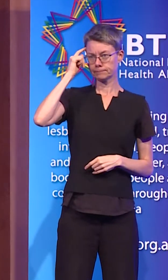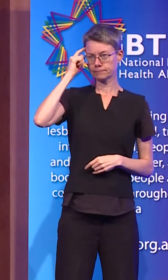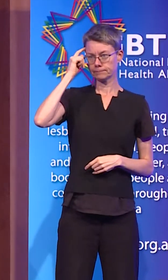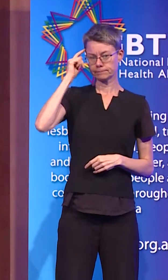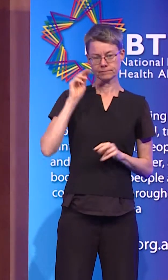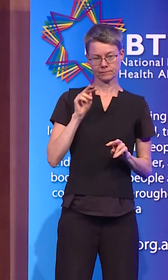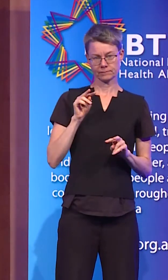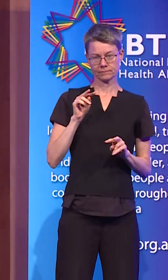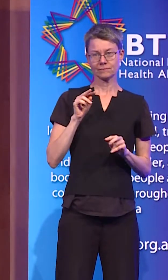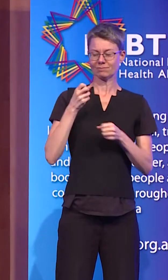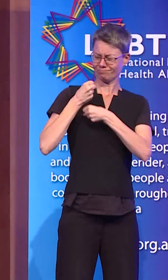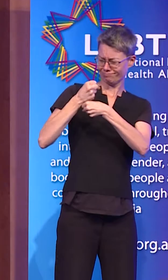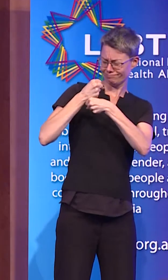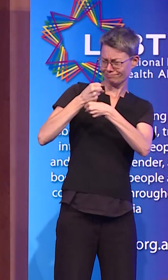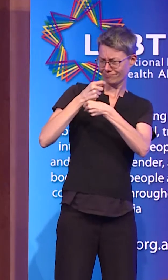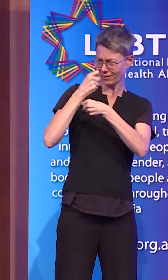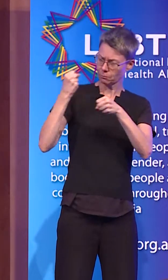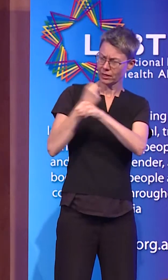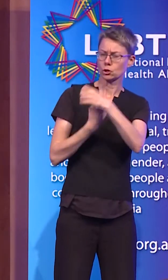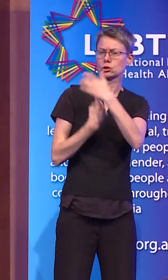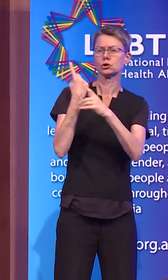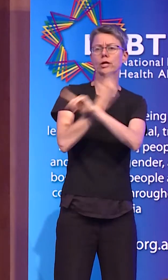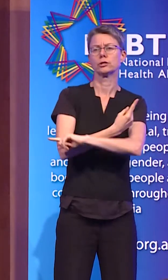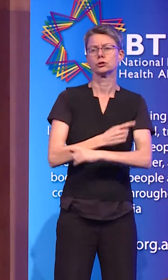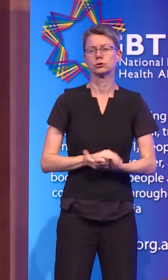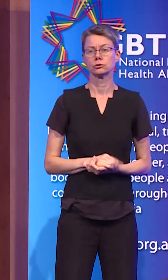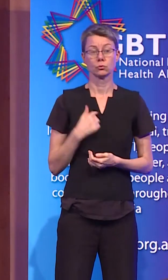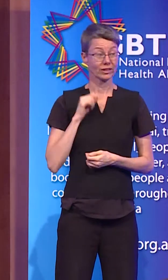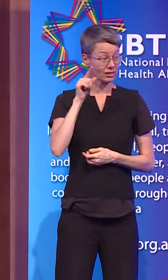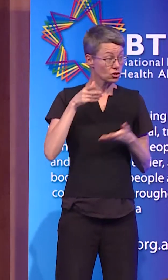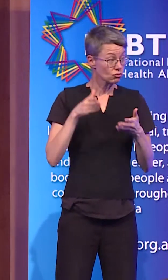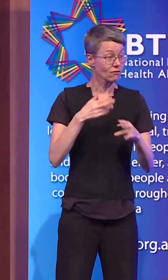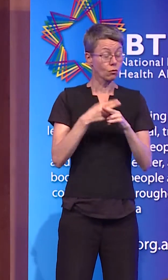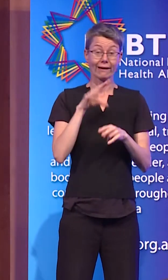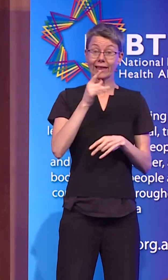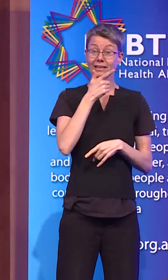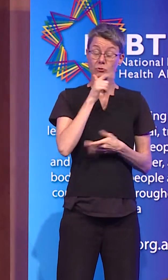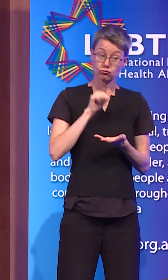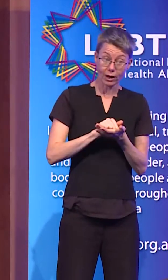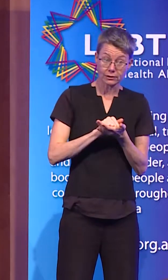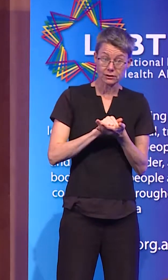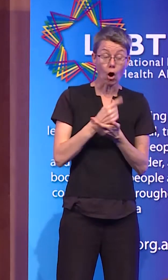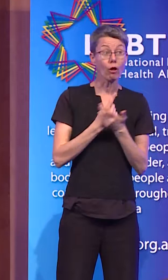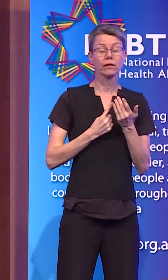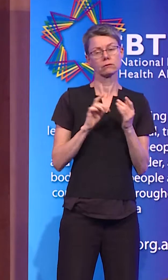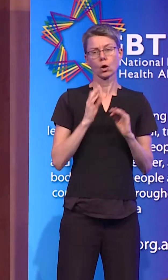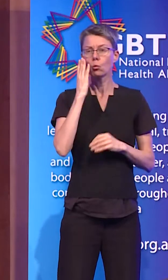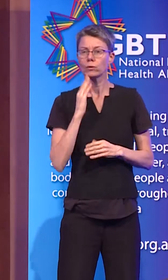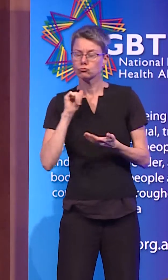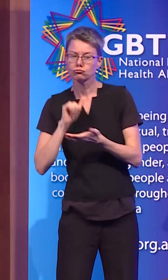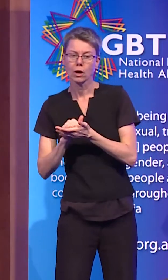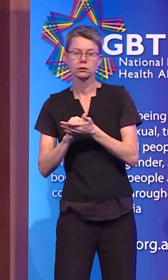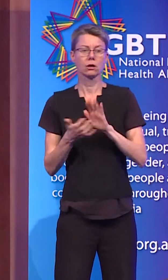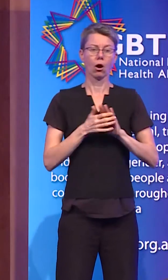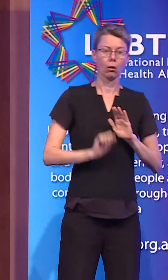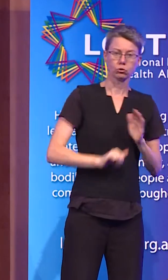the power of activism. And we were out on the streets, not just for gay and lesbian rights, we were out there fighting for women's rights,